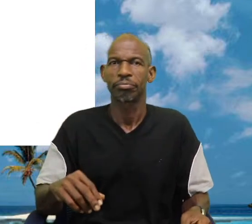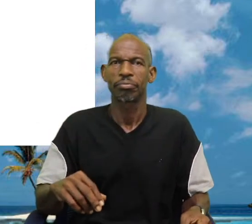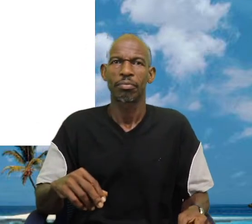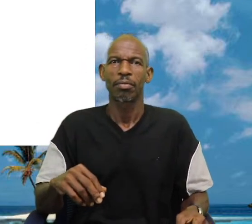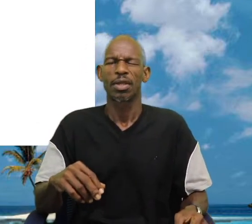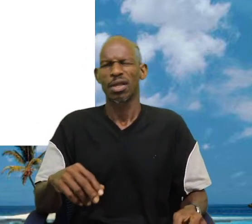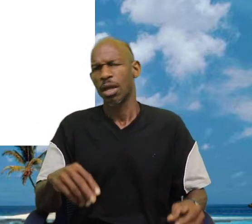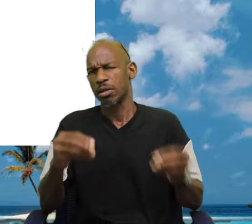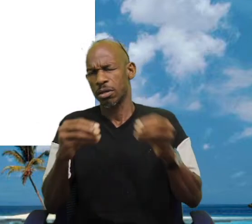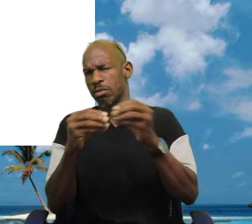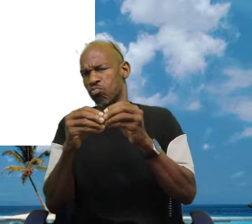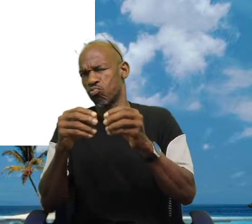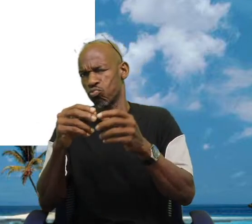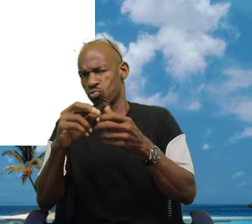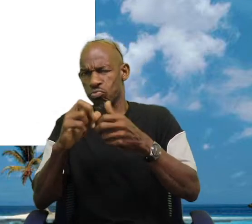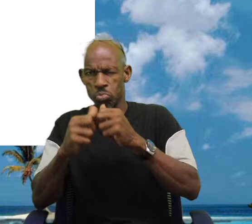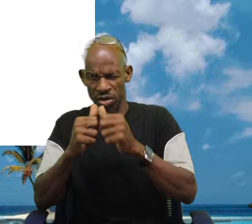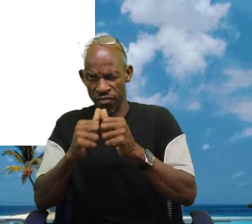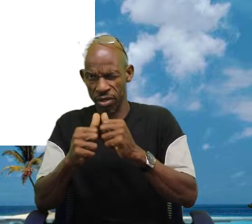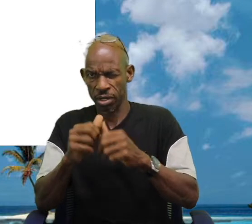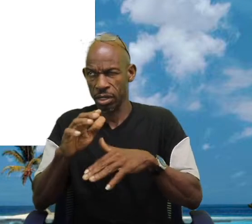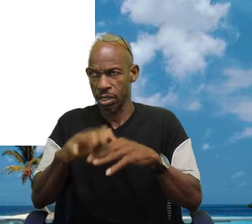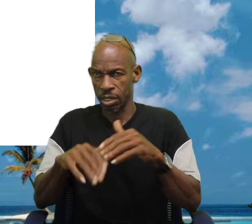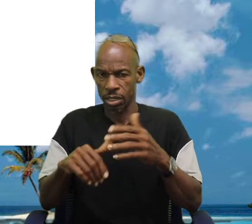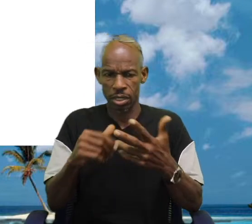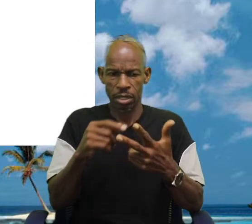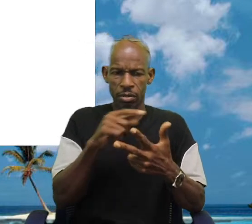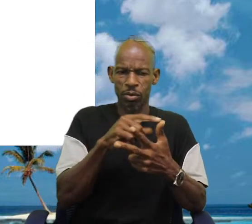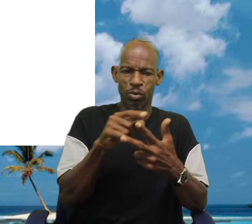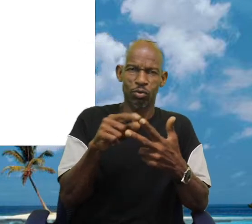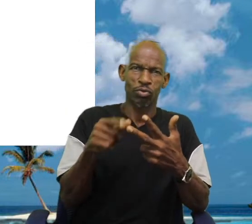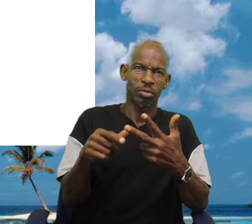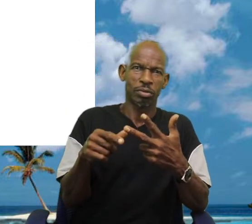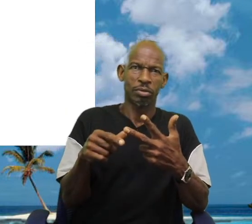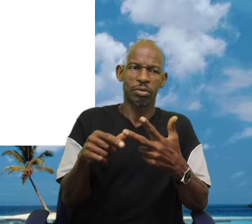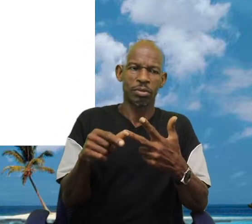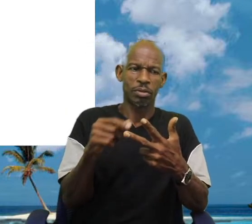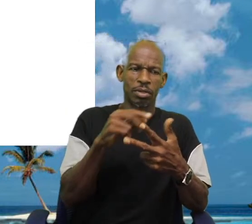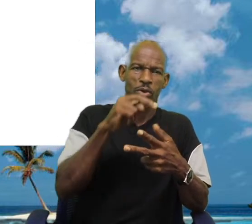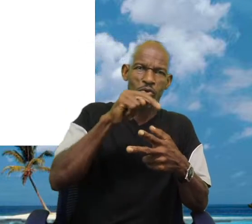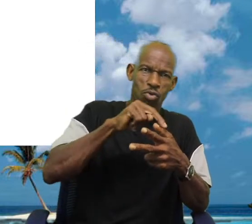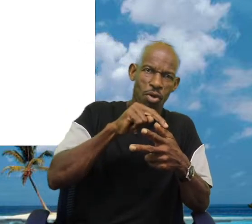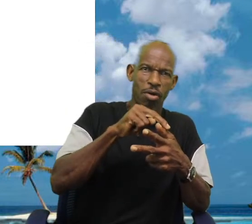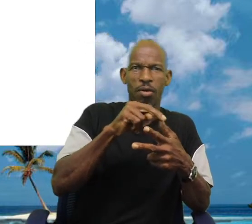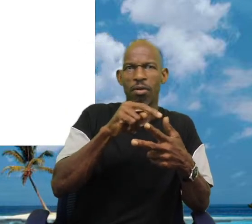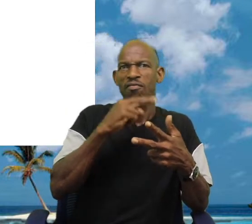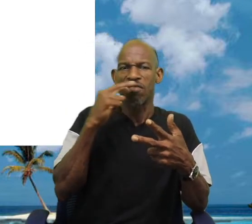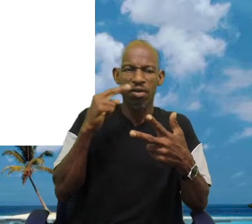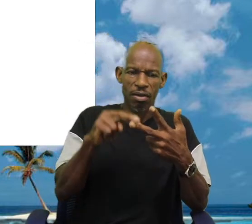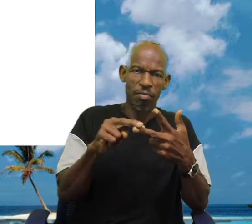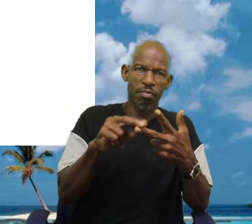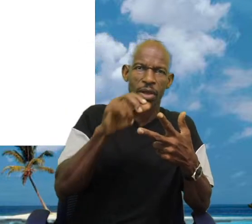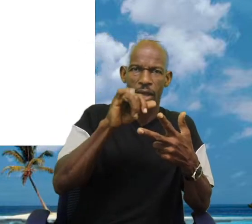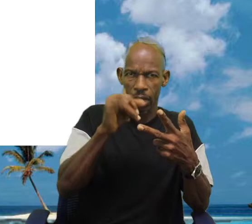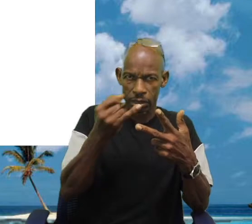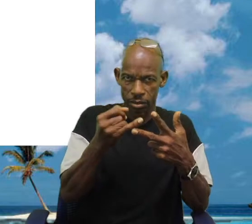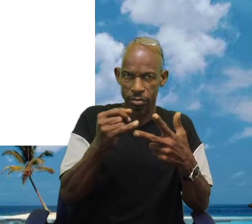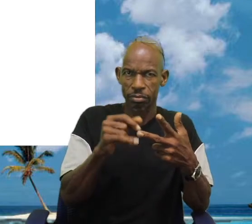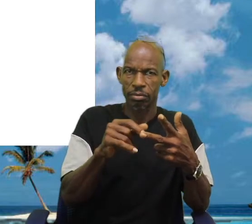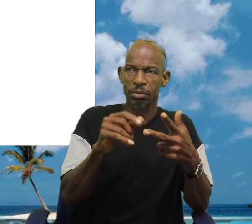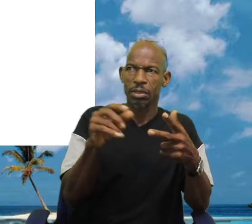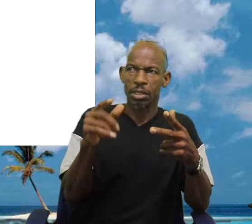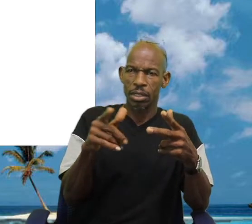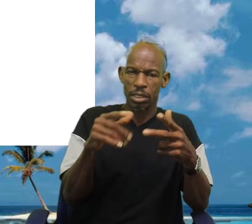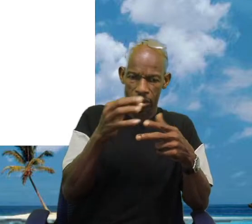could have gone into this other one also, but I selected the simplest one. This is a simple sentence. This